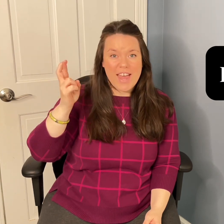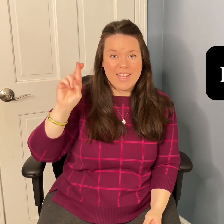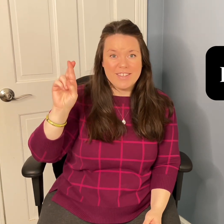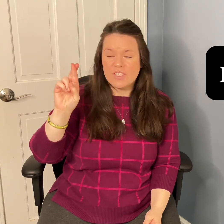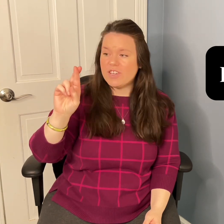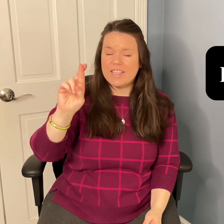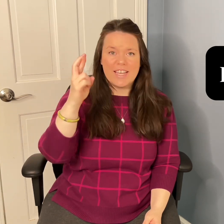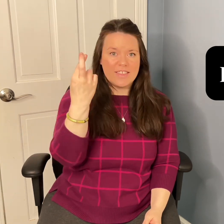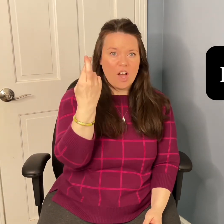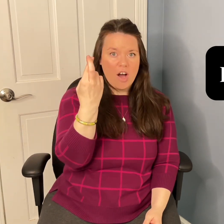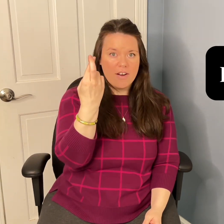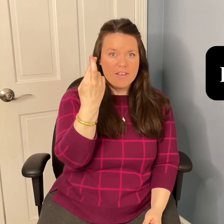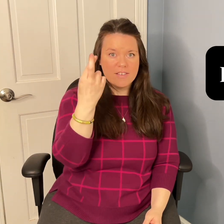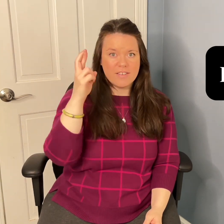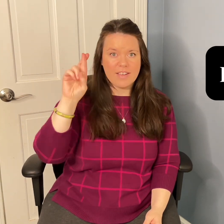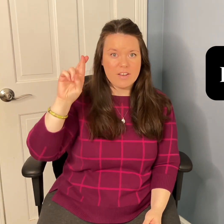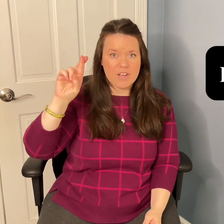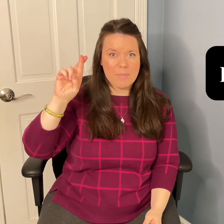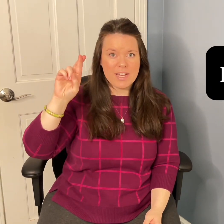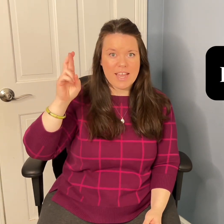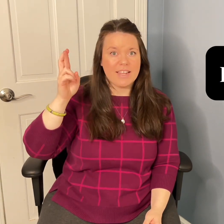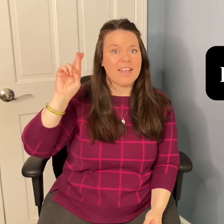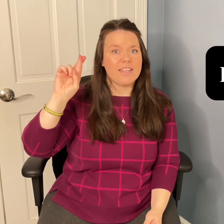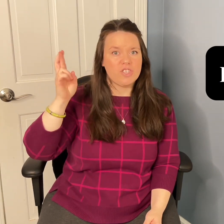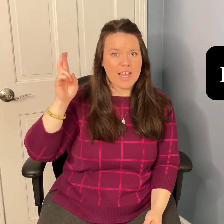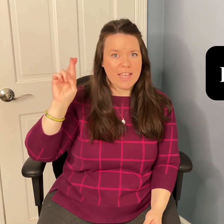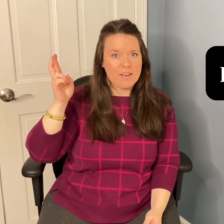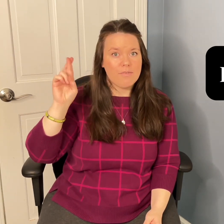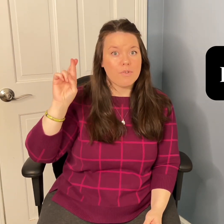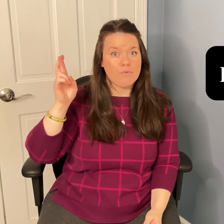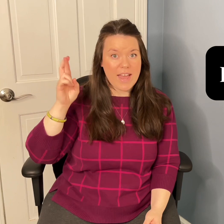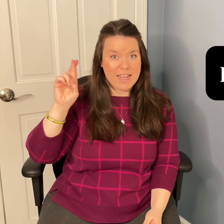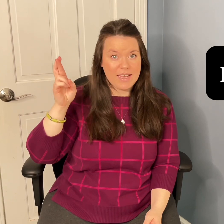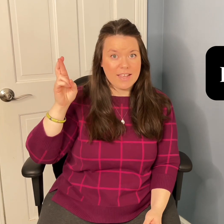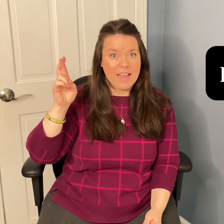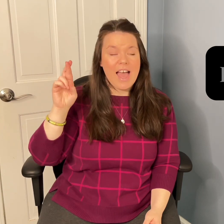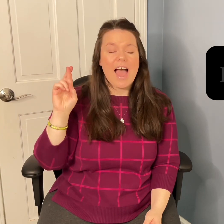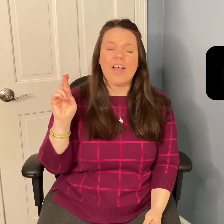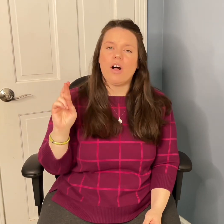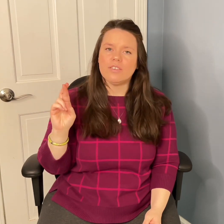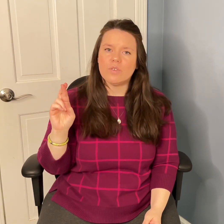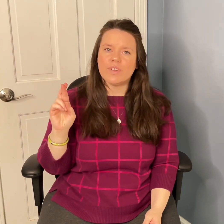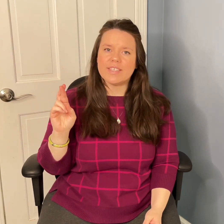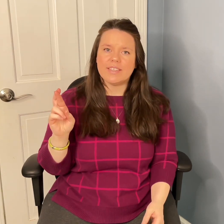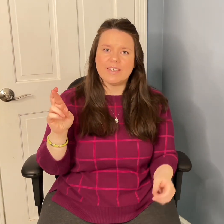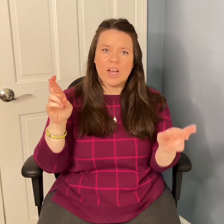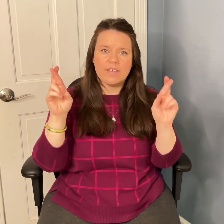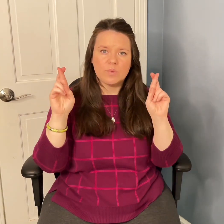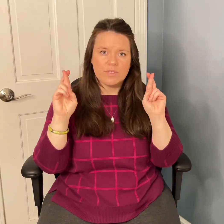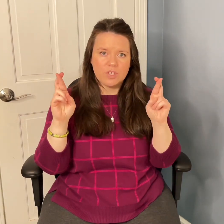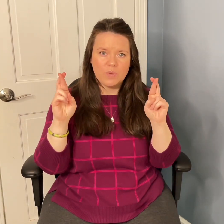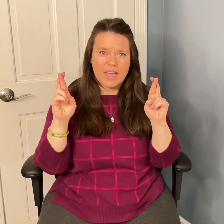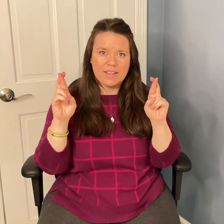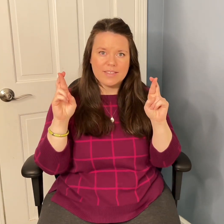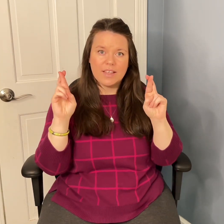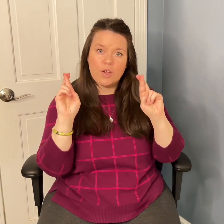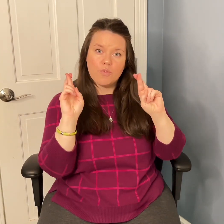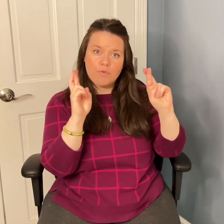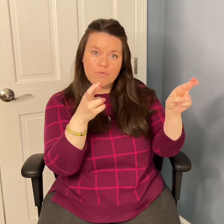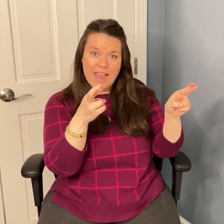Ready. So you're going to take the R in your dominant hand and shake it for ready. I also recently saw this with 2 hands. Ready.